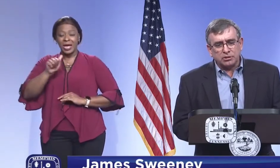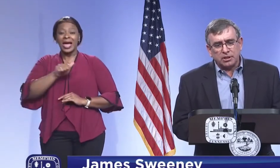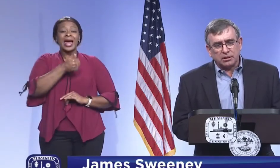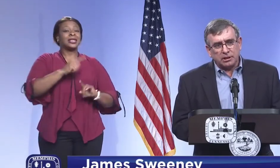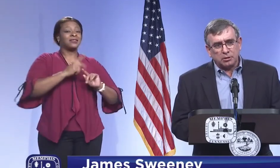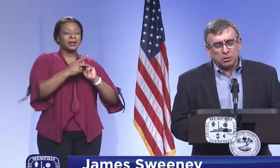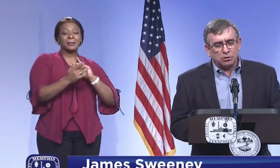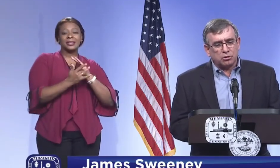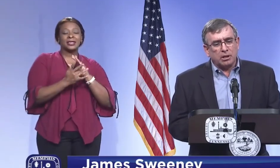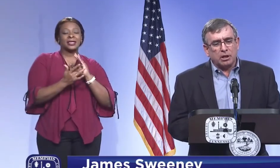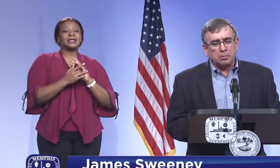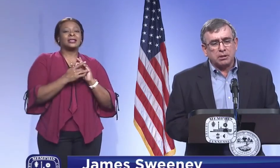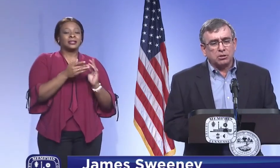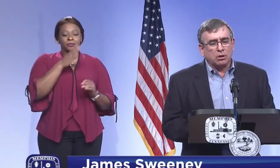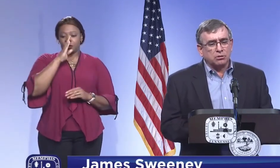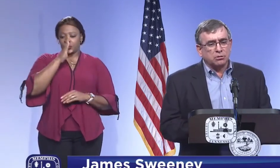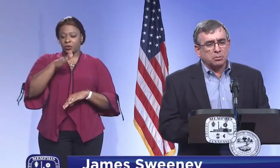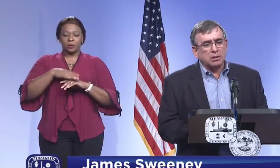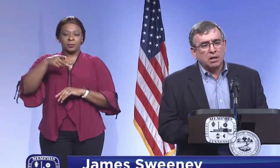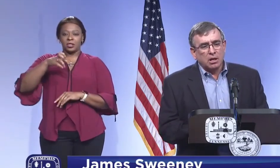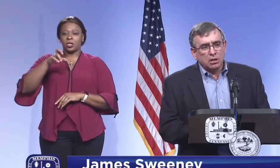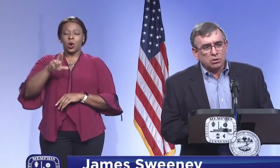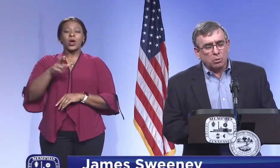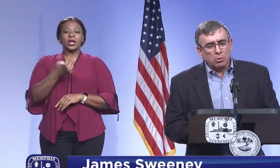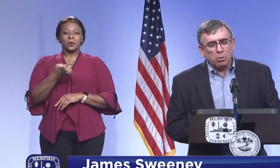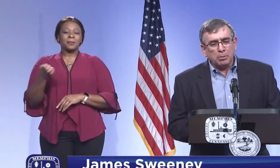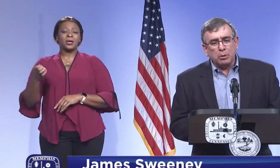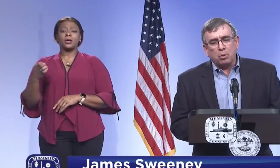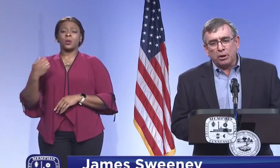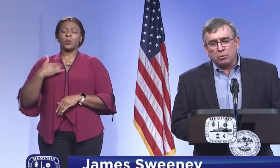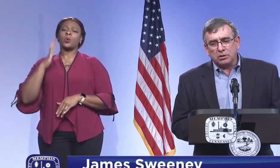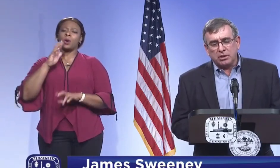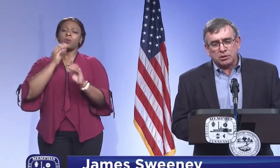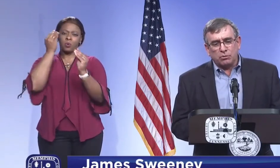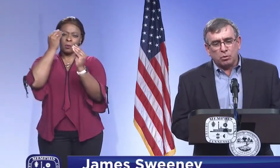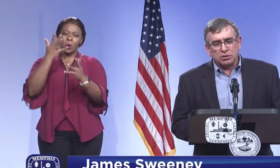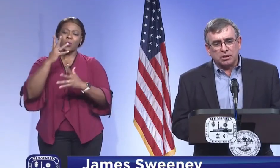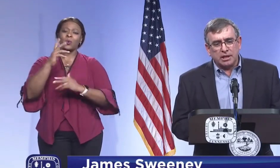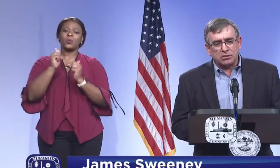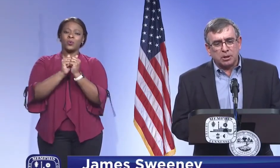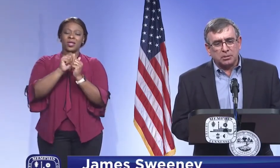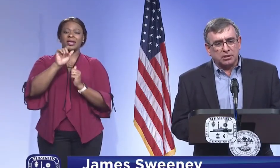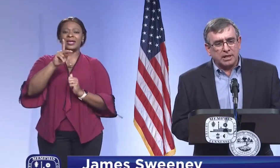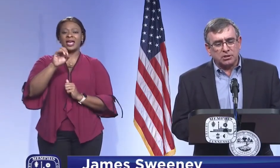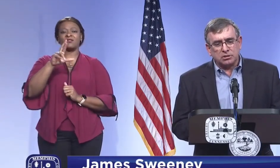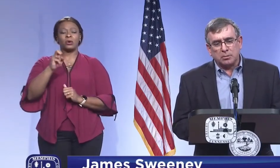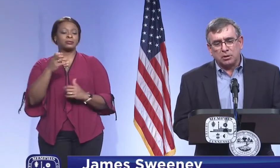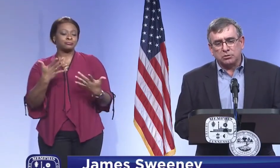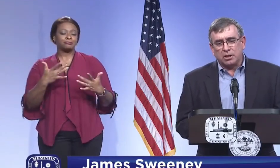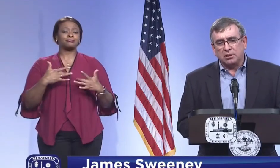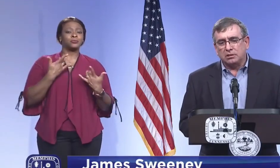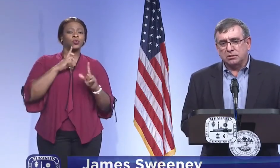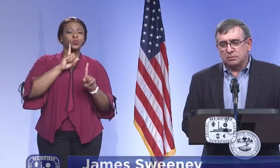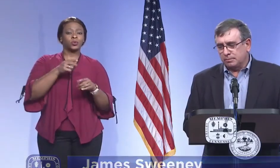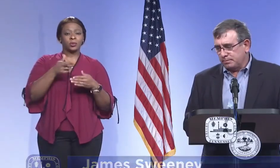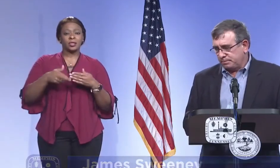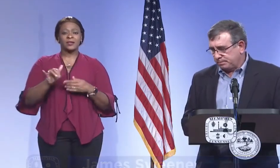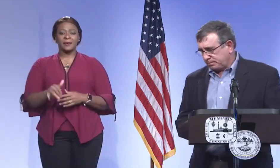different technique to put it straight on a PCR instrument. So we'll be reporting with the task force in the next couple of days on some of those